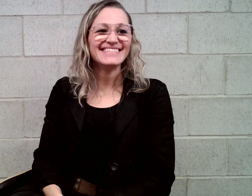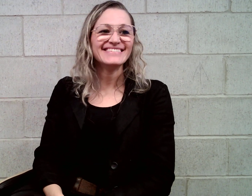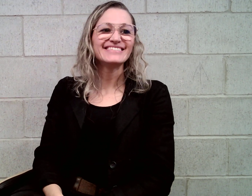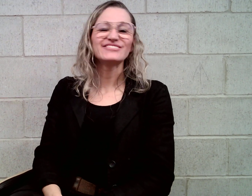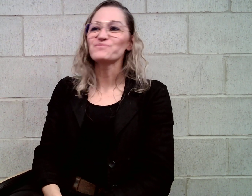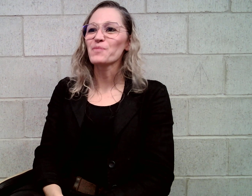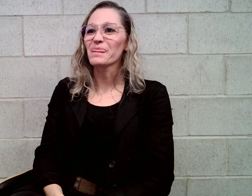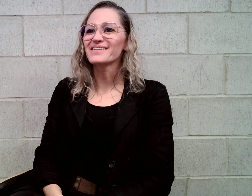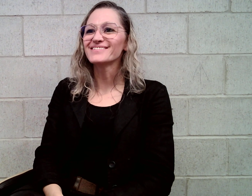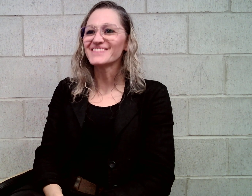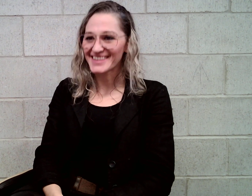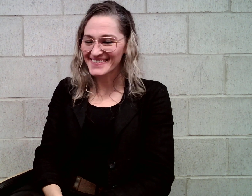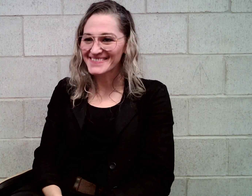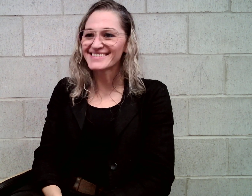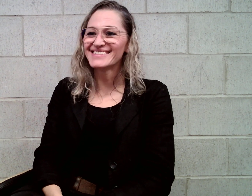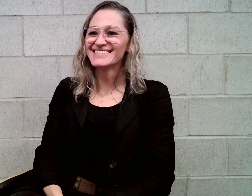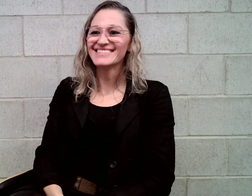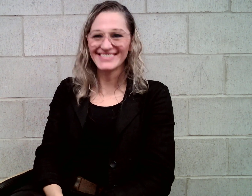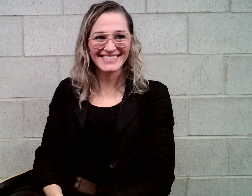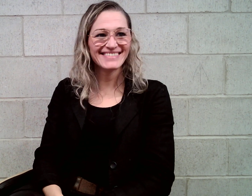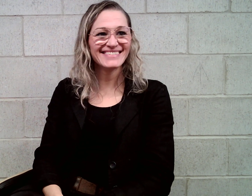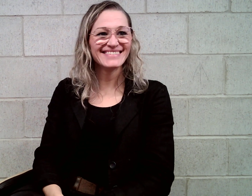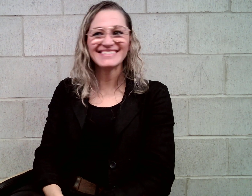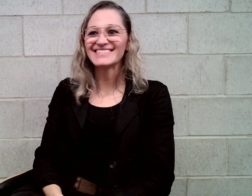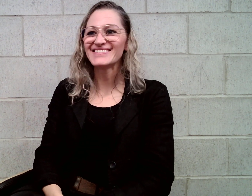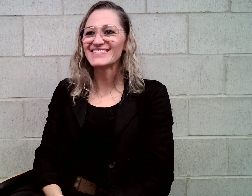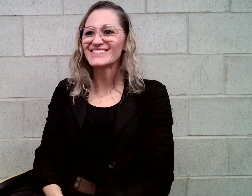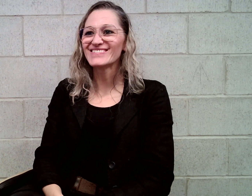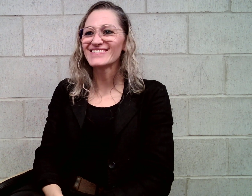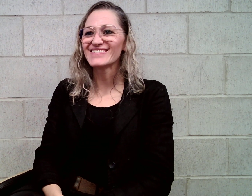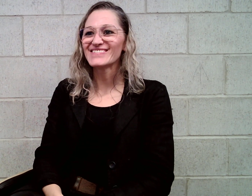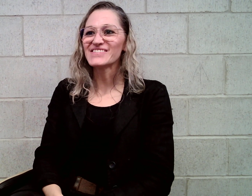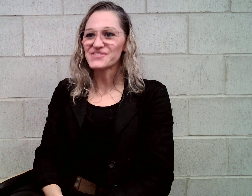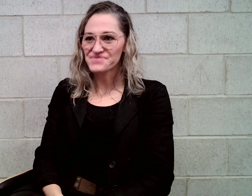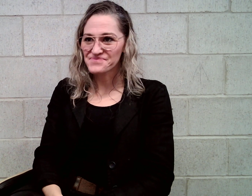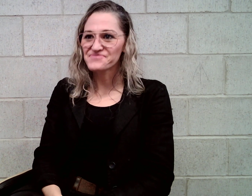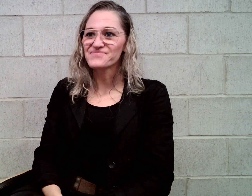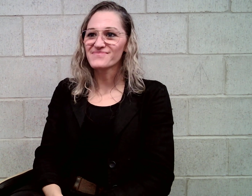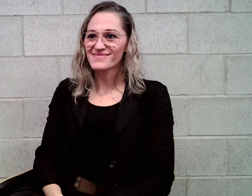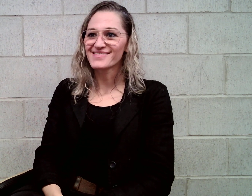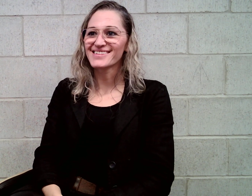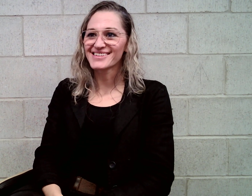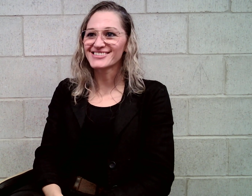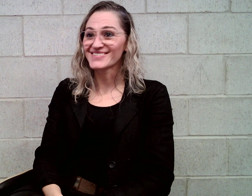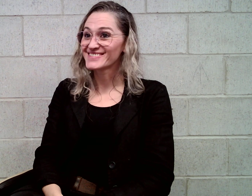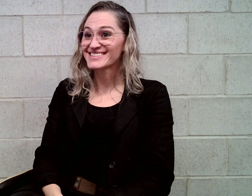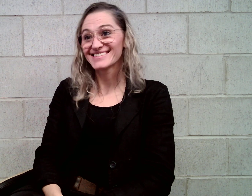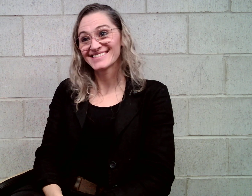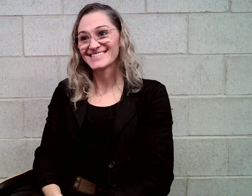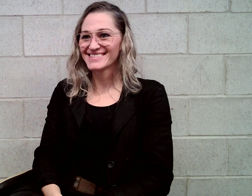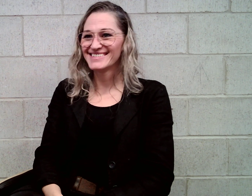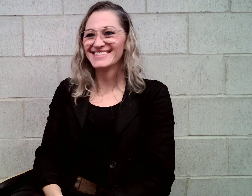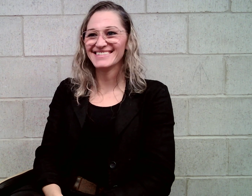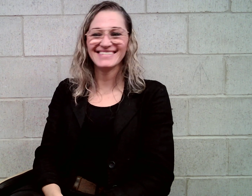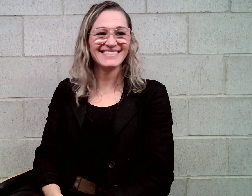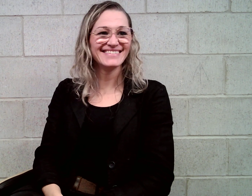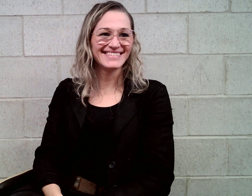Welcome, Dawn. Thank you so much for being a part of our Shakespeare in Canada Symposium and panel through